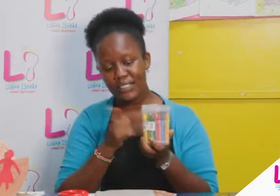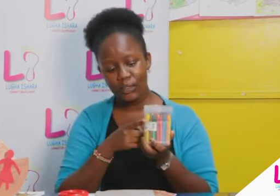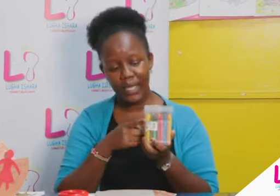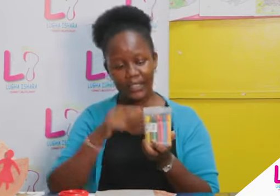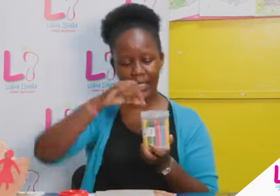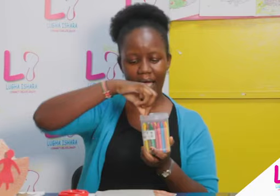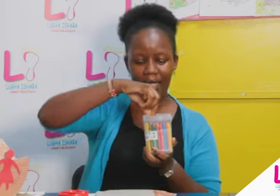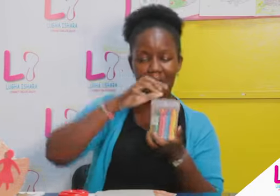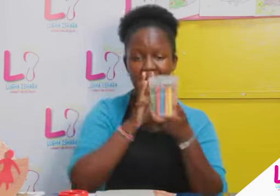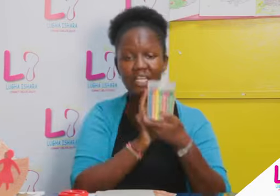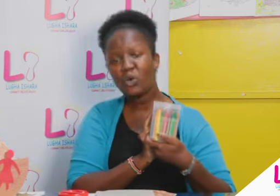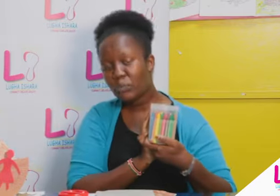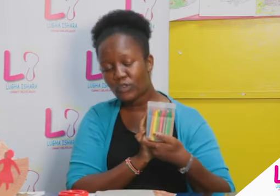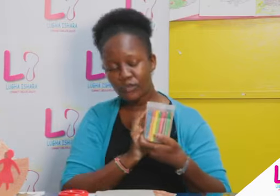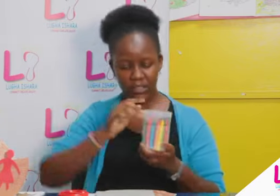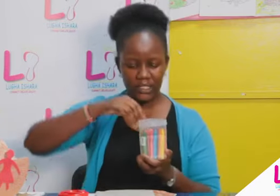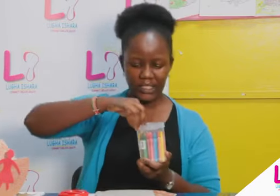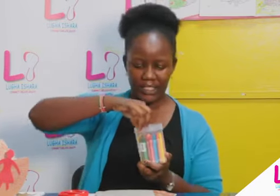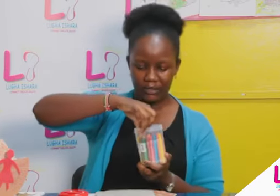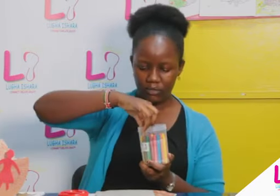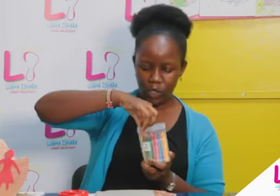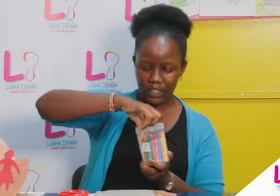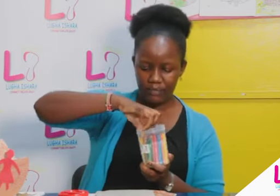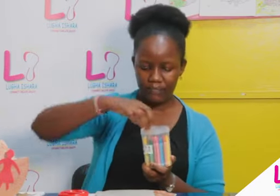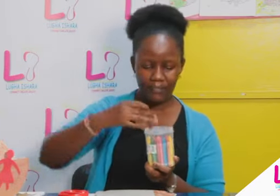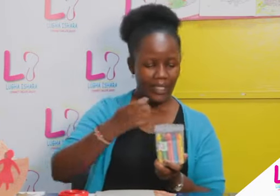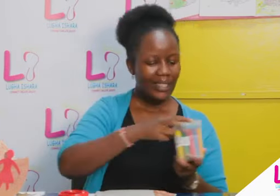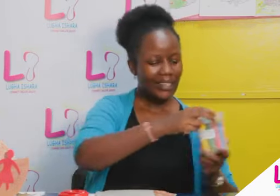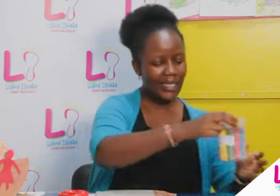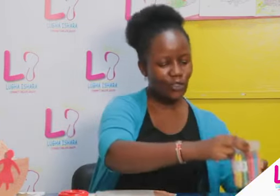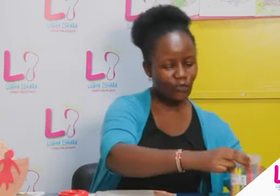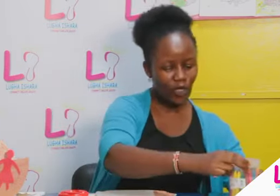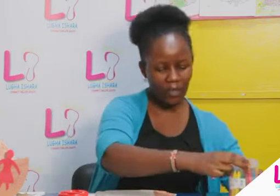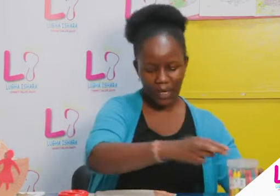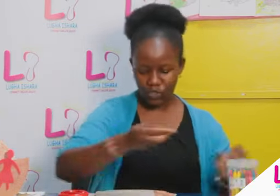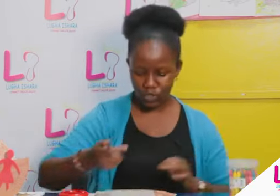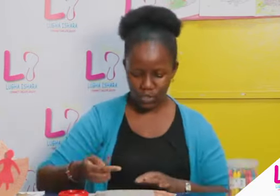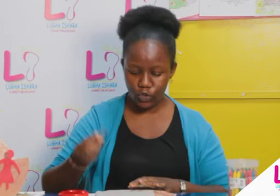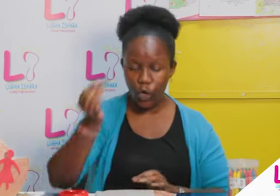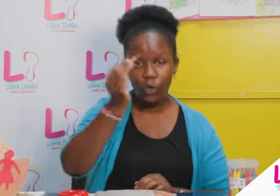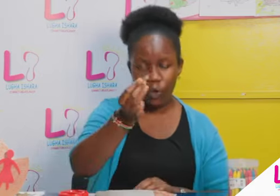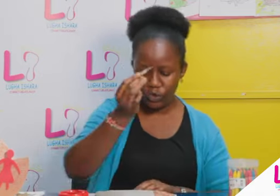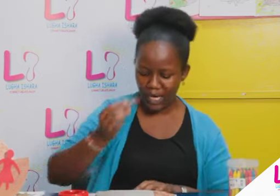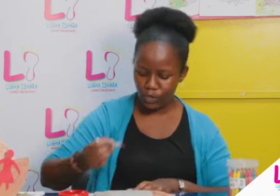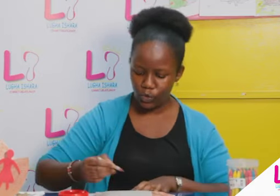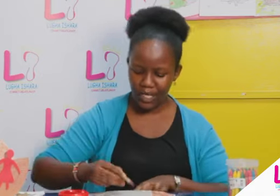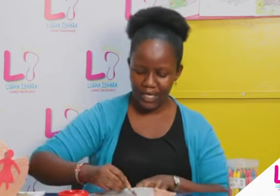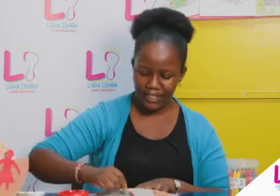see where they are and they look beautiful, isn't it? Good. Yes, thank you very much. So what you can do is